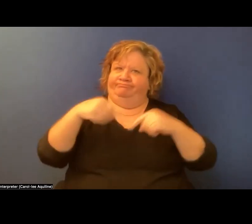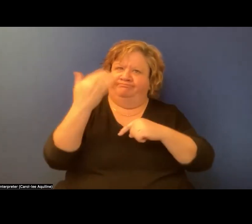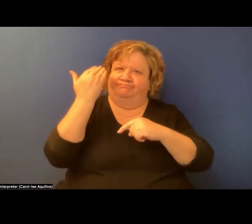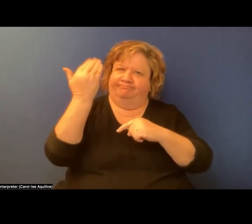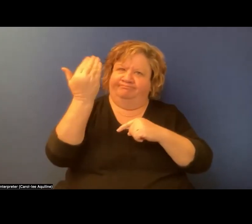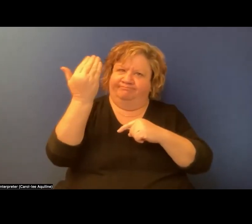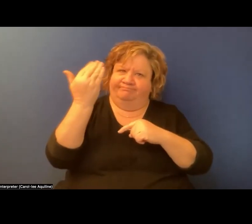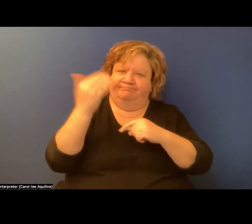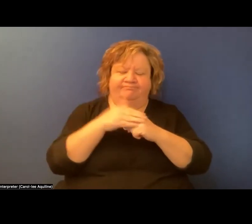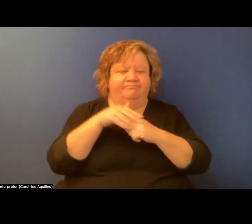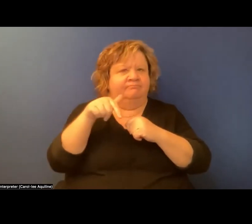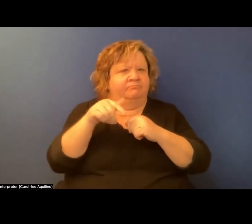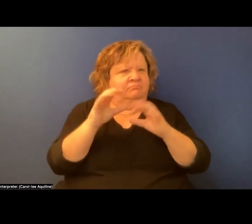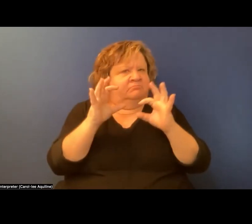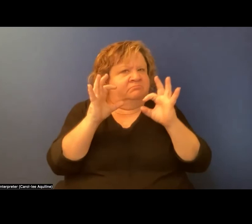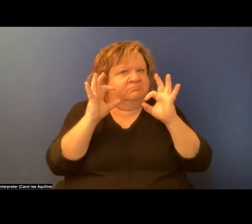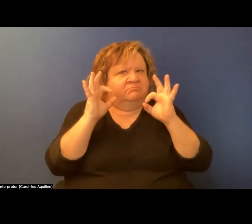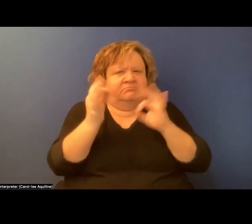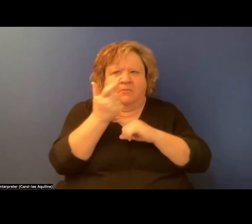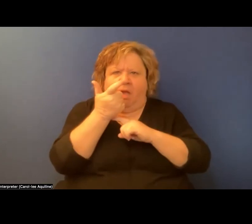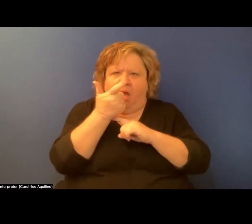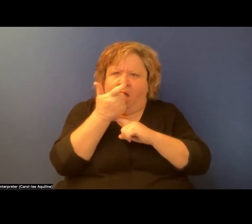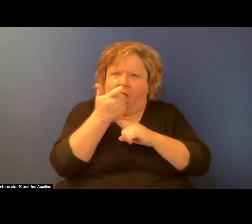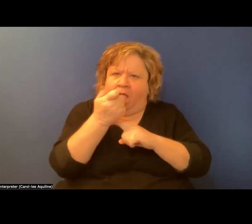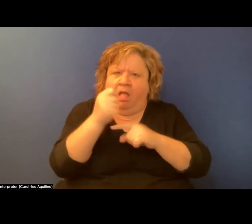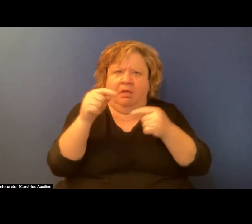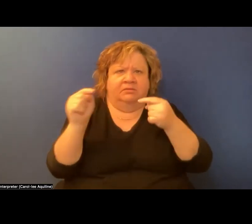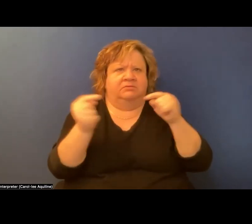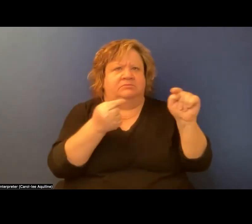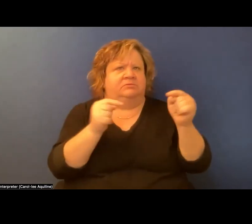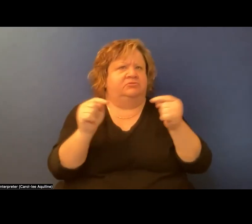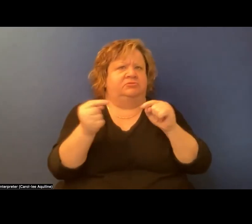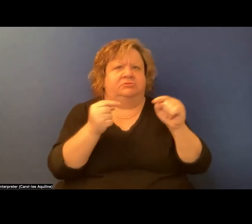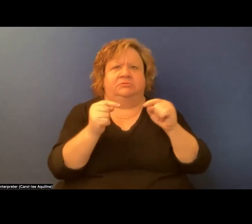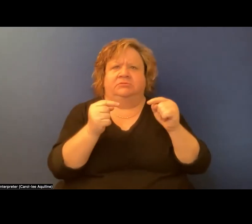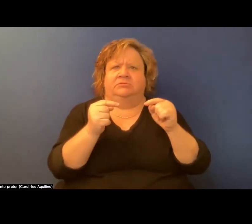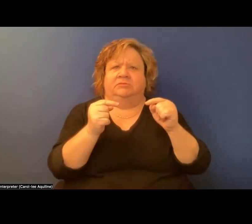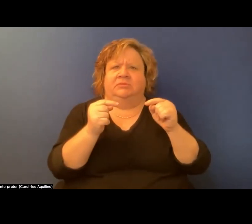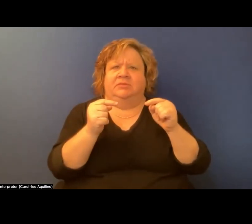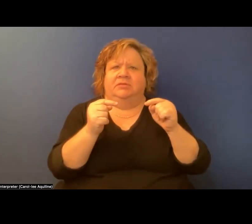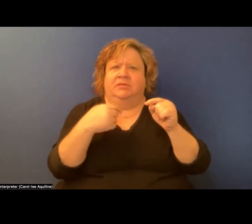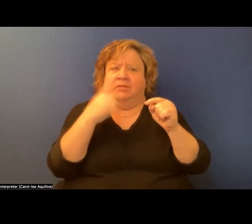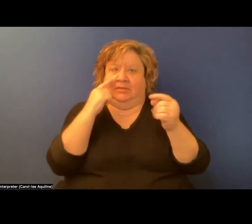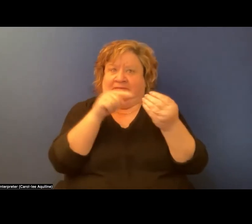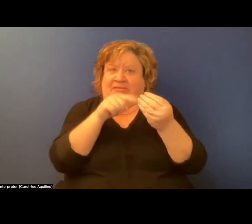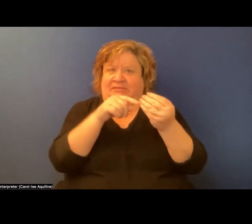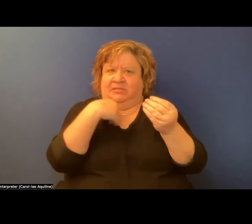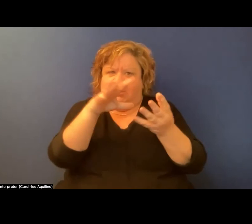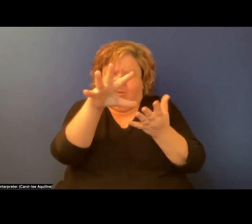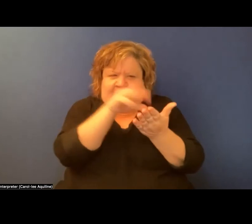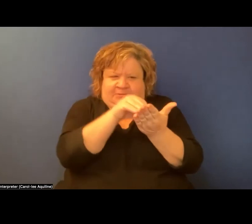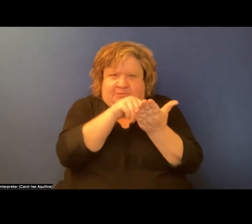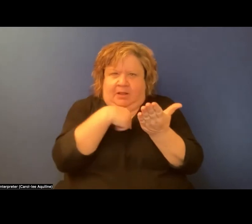fascinating discussion and one that I'll be able to take forward. I'll engage with my team and see if there's things that we should be